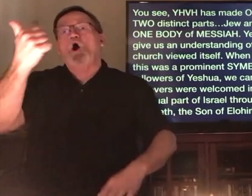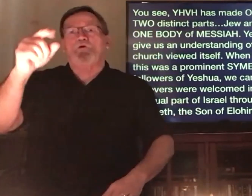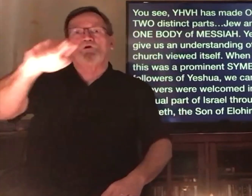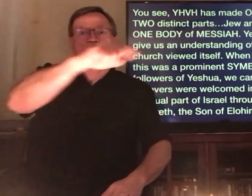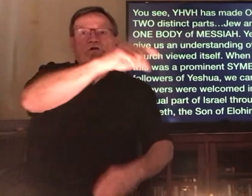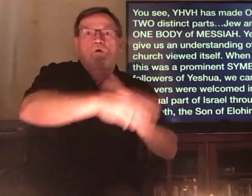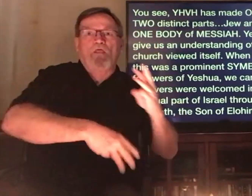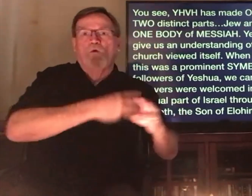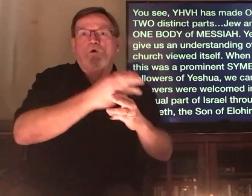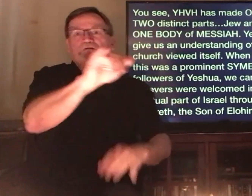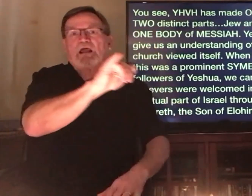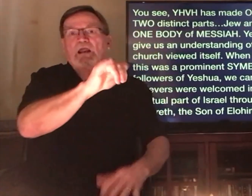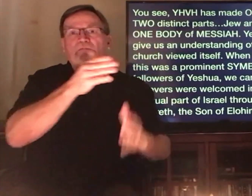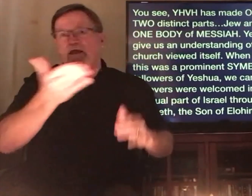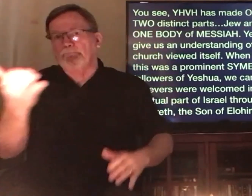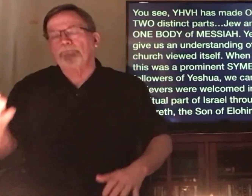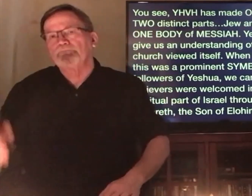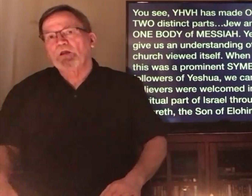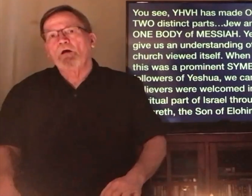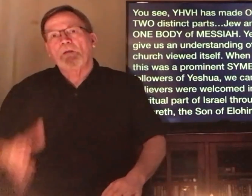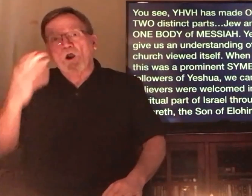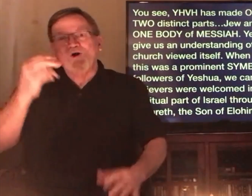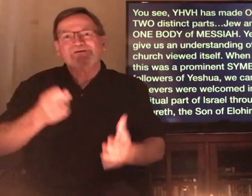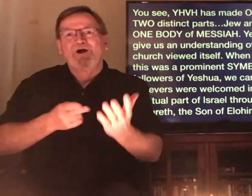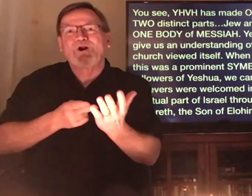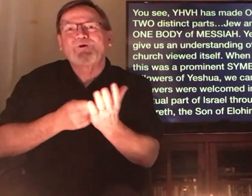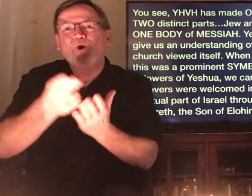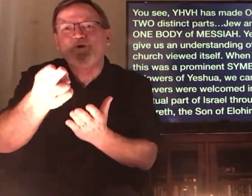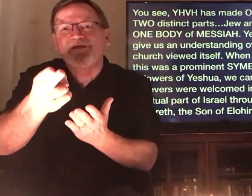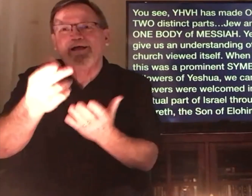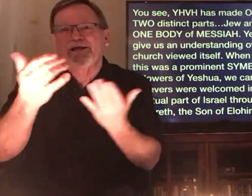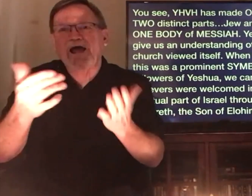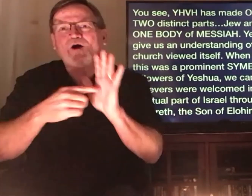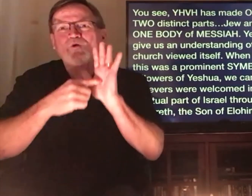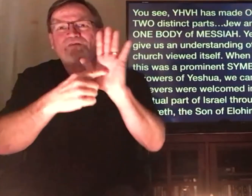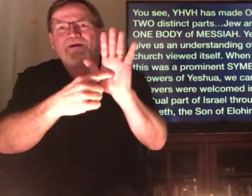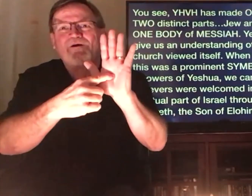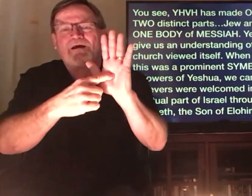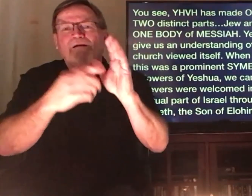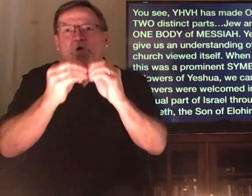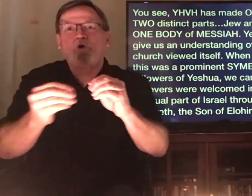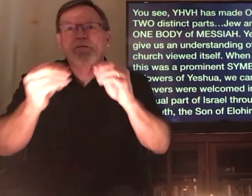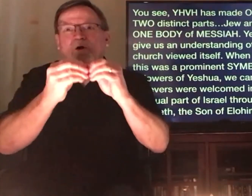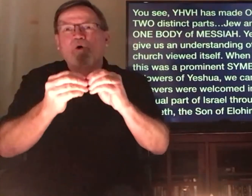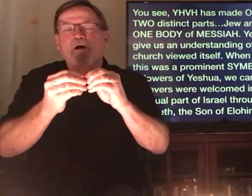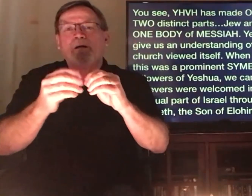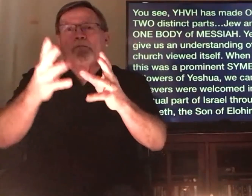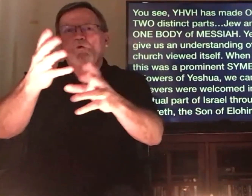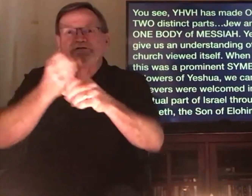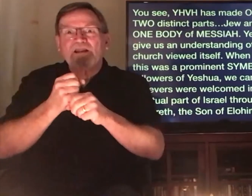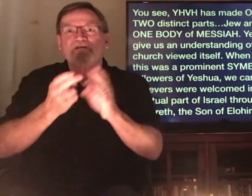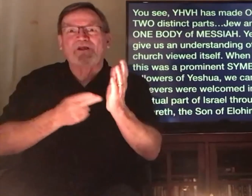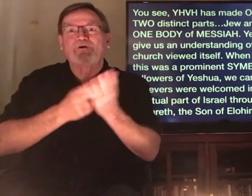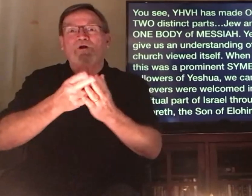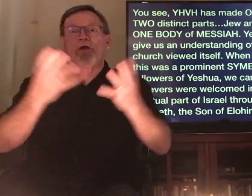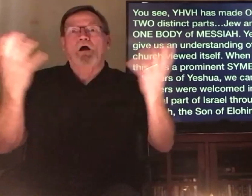join with them, become one, not the people, become one. The church is not complete